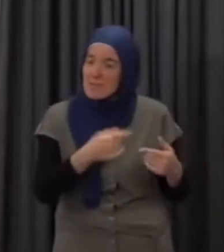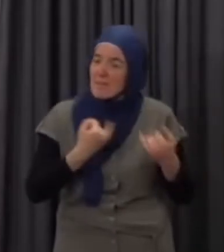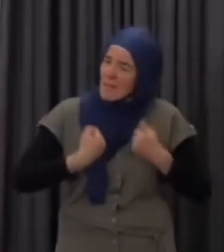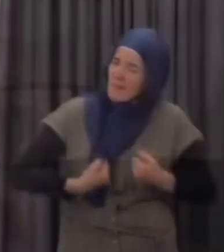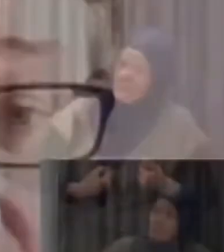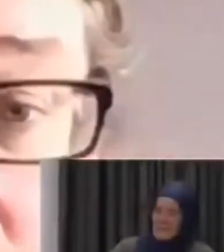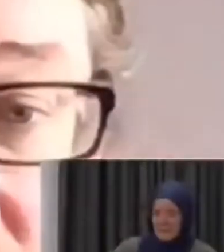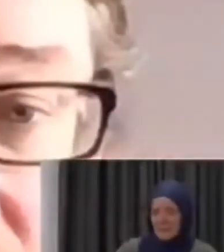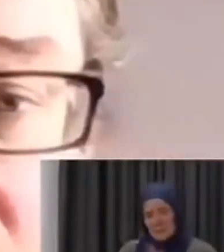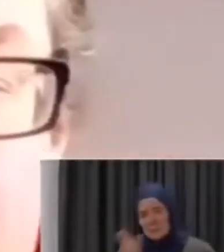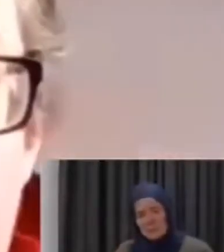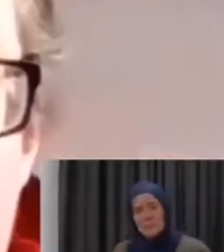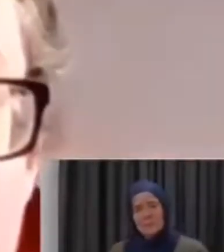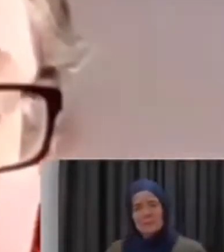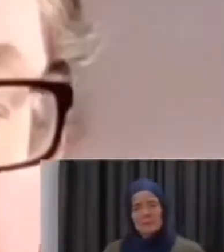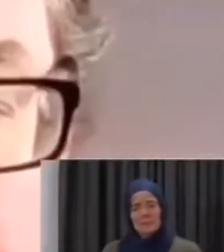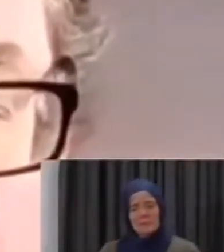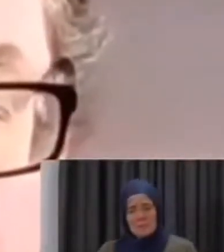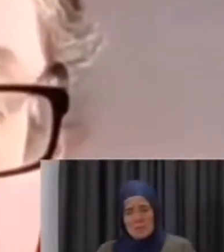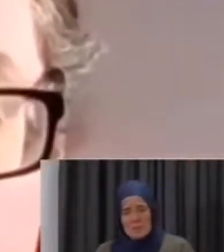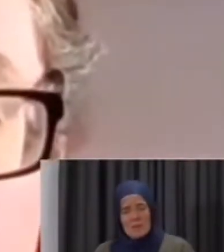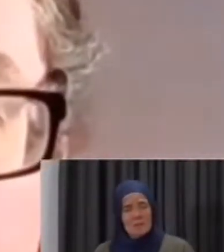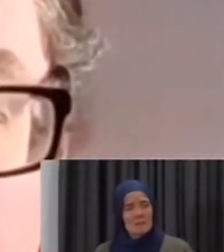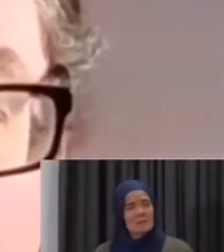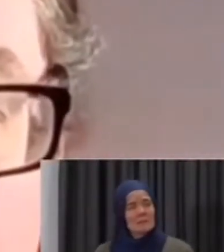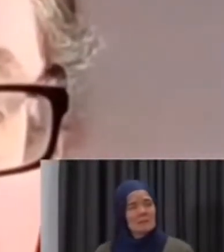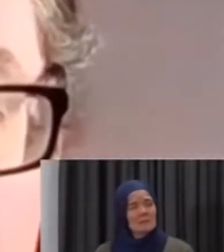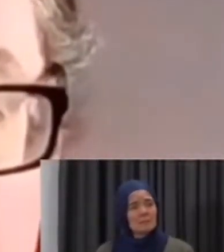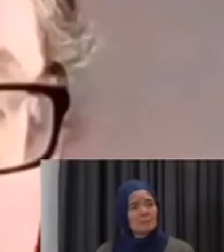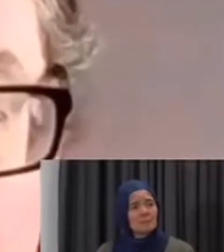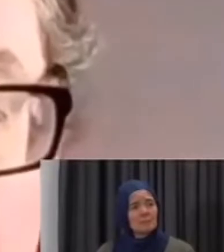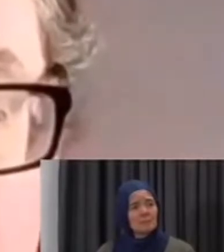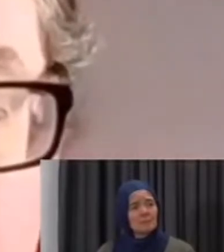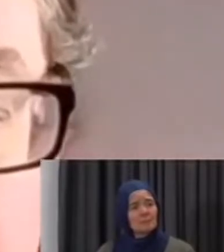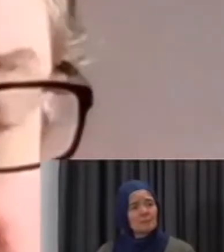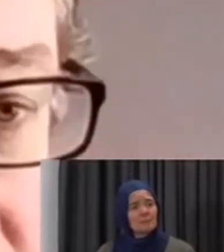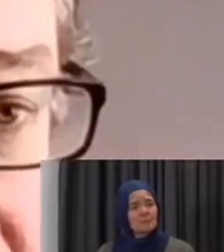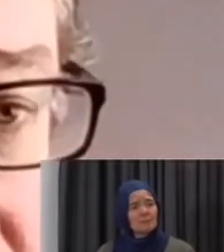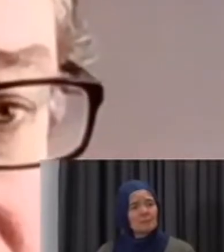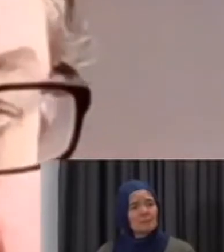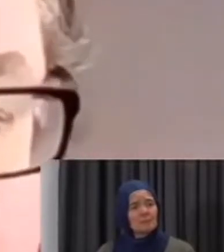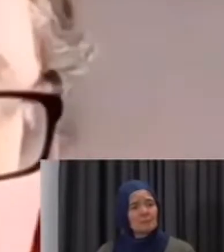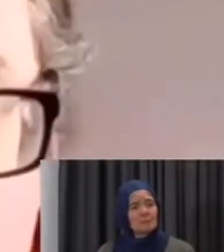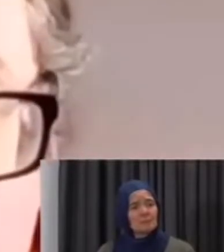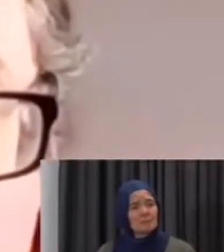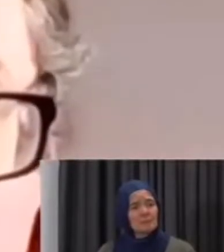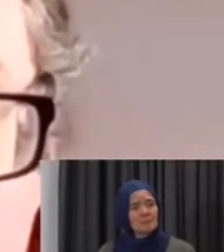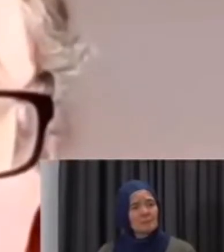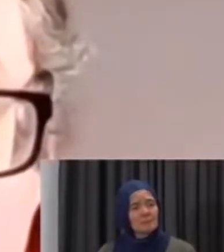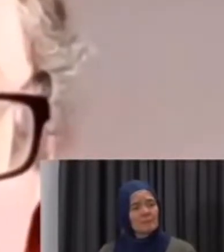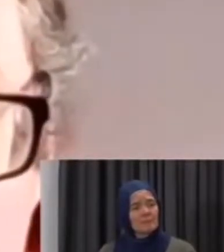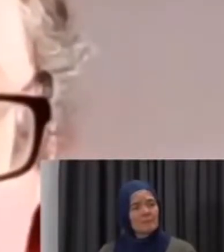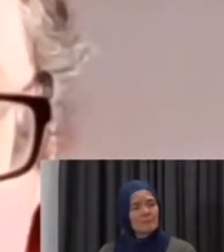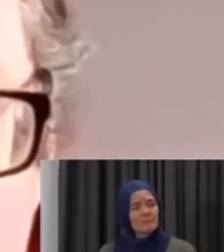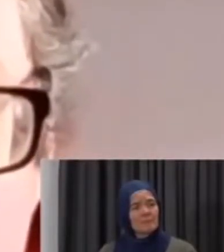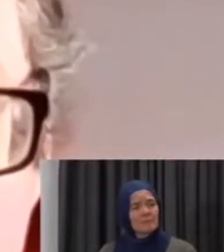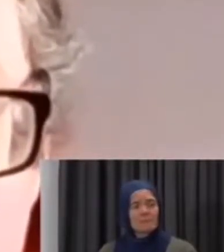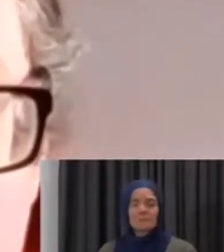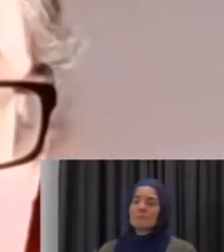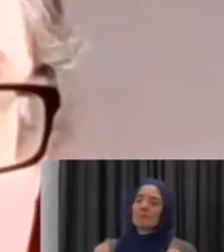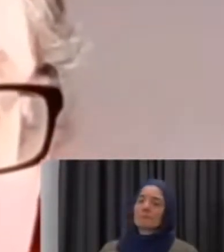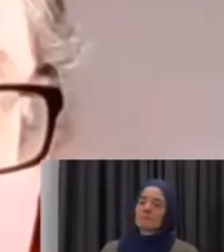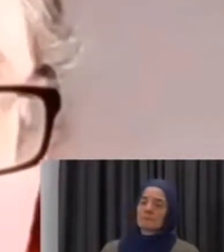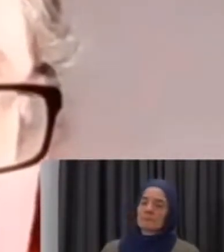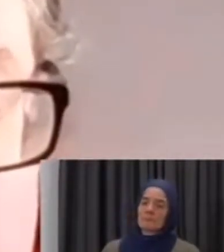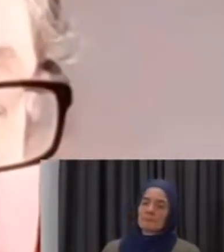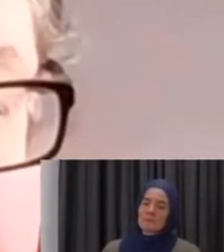Okay, thank you. My second question is that this morning, newspaper wraparounds from the UK government with the message "Stay